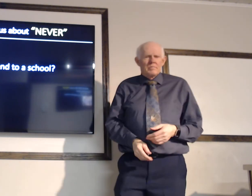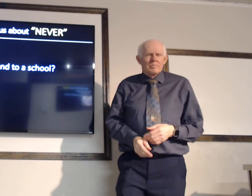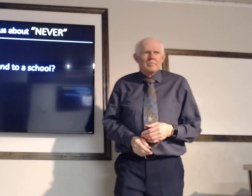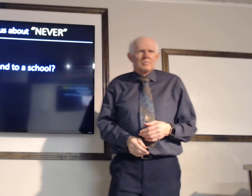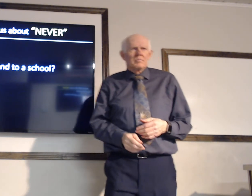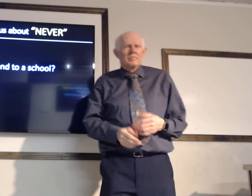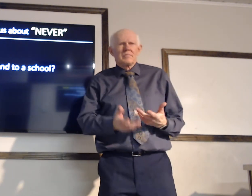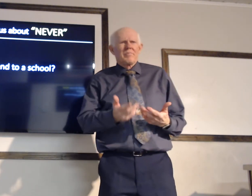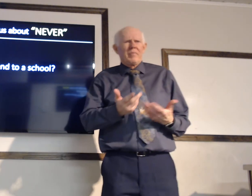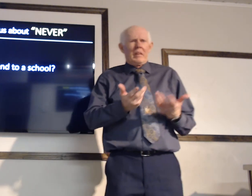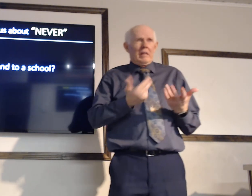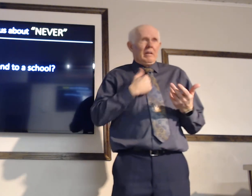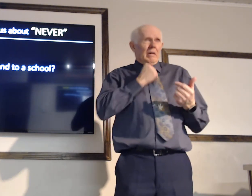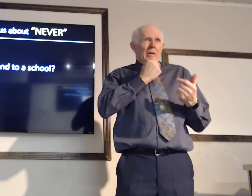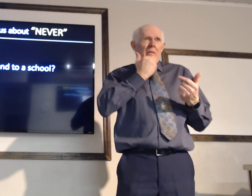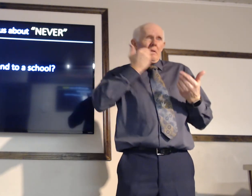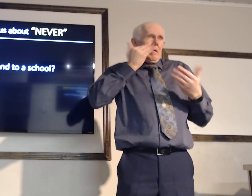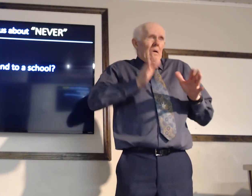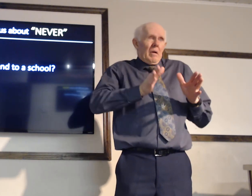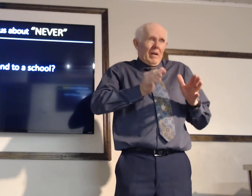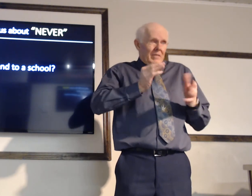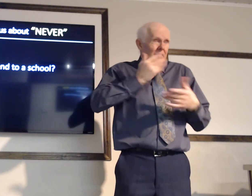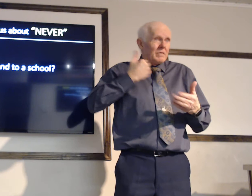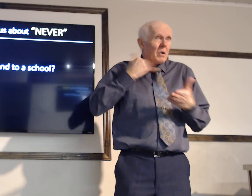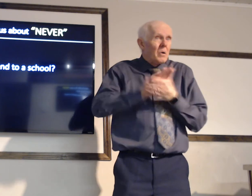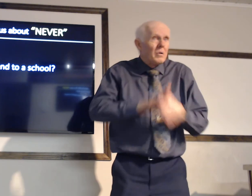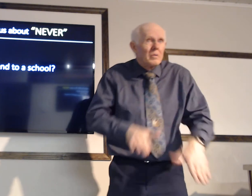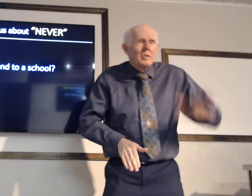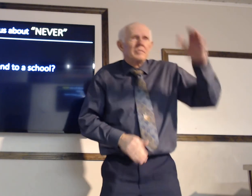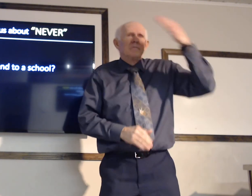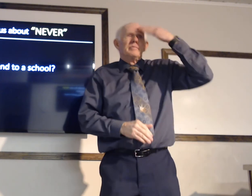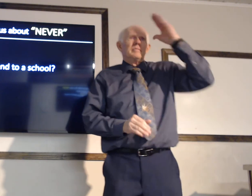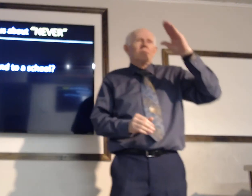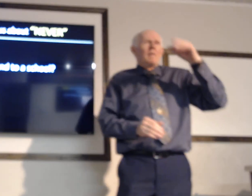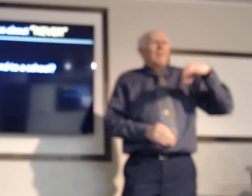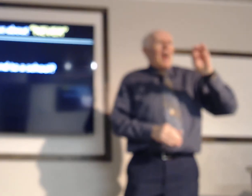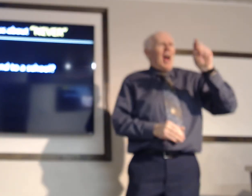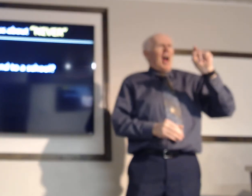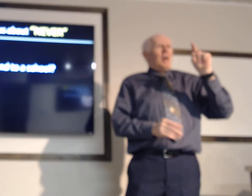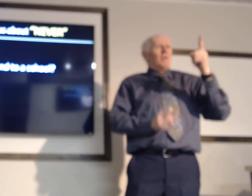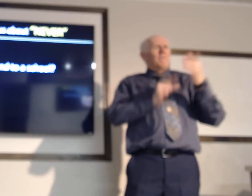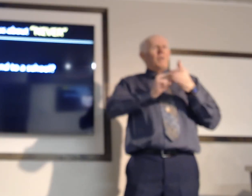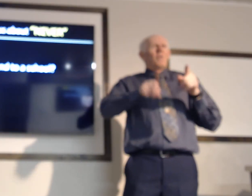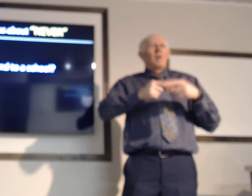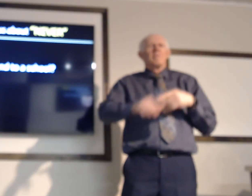Did he go to school? We don't know. We don't know.